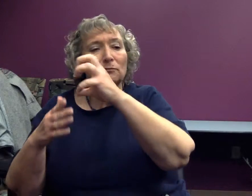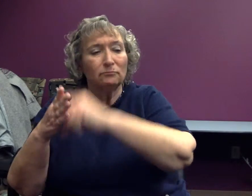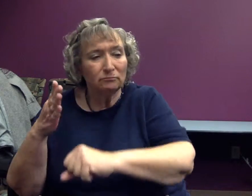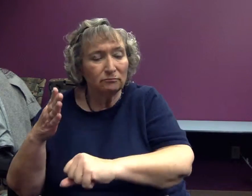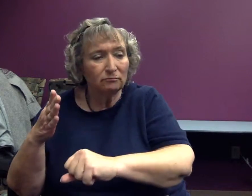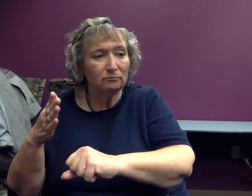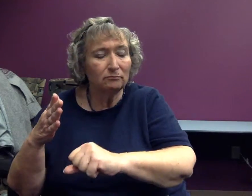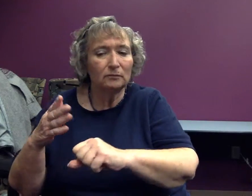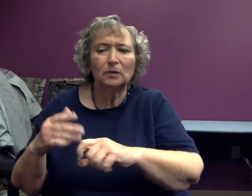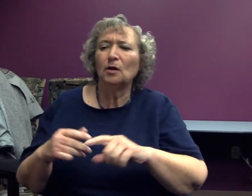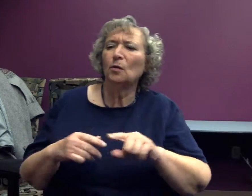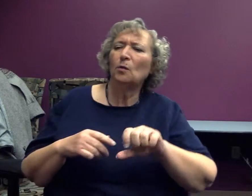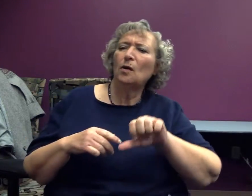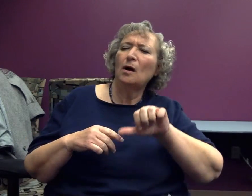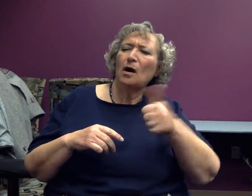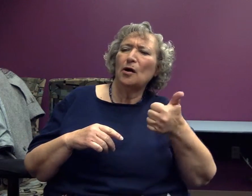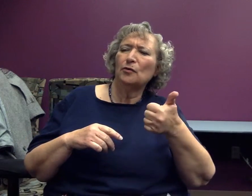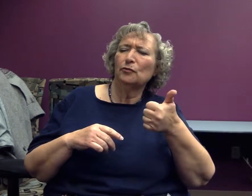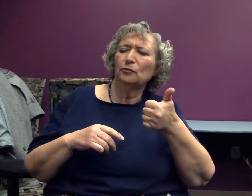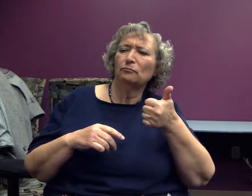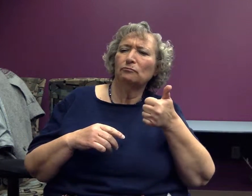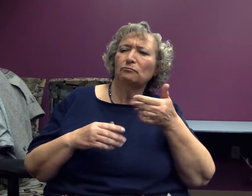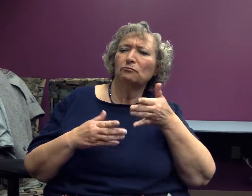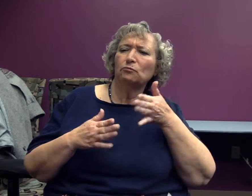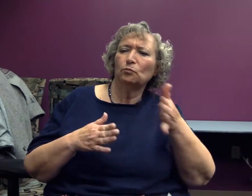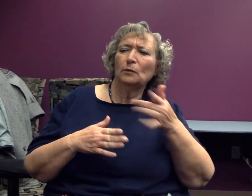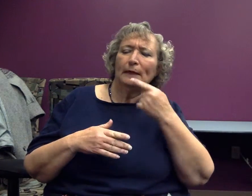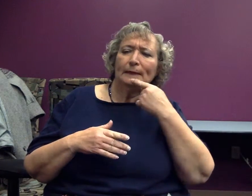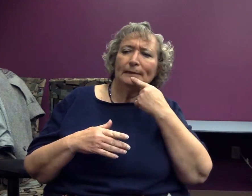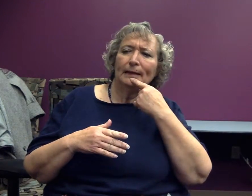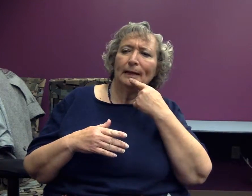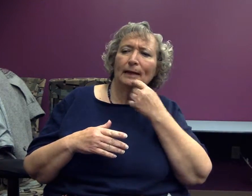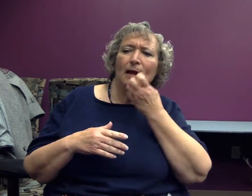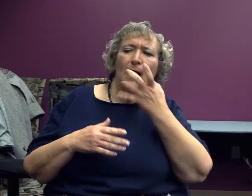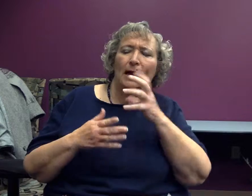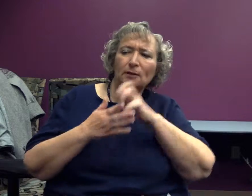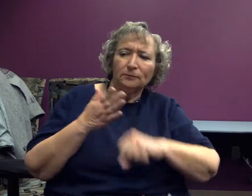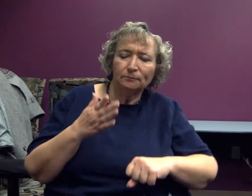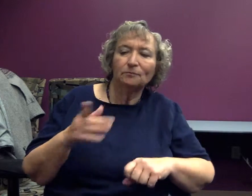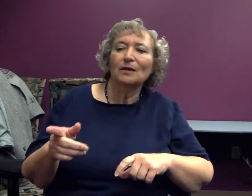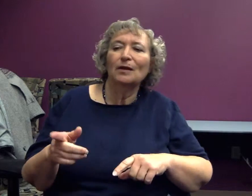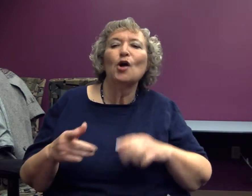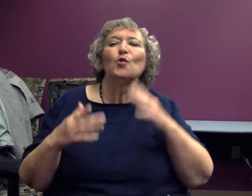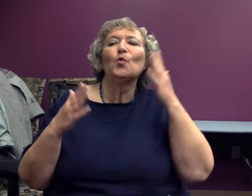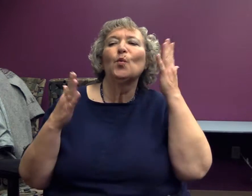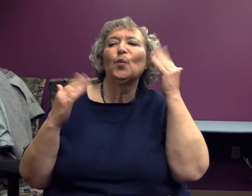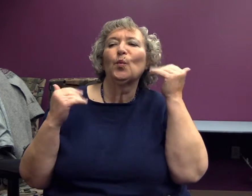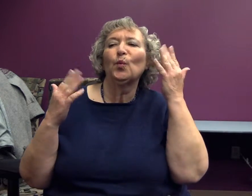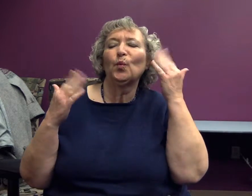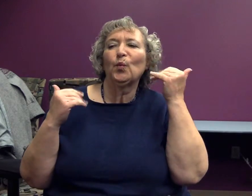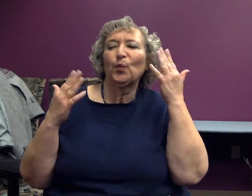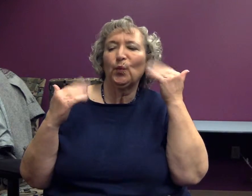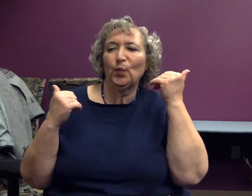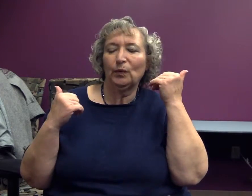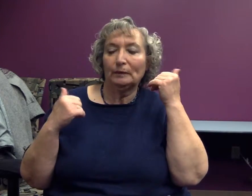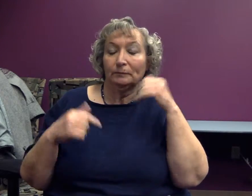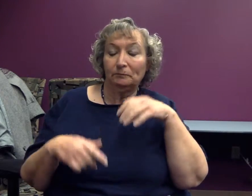to say take the heat out of it? Cool it. If you cool water vapor, it turns into liquid. If you cool liquid, it